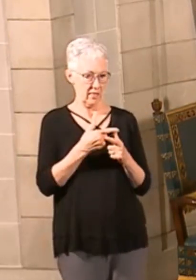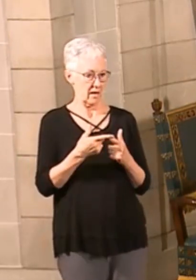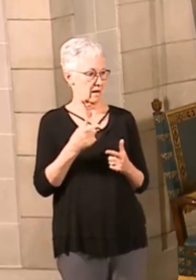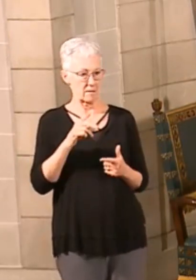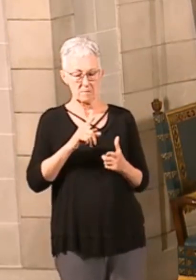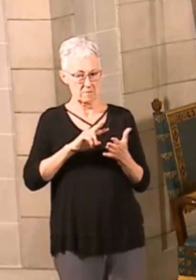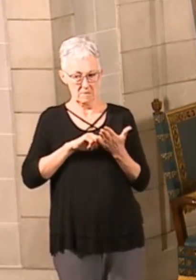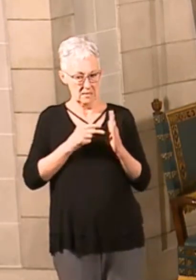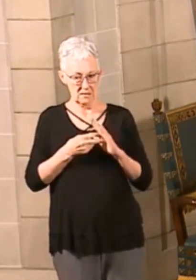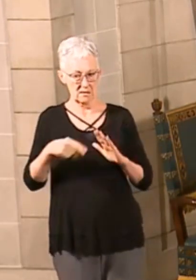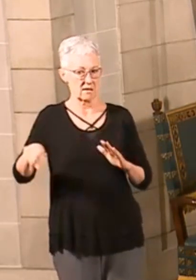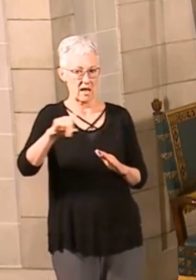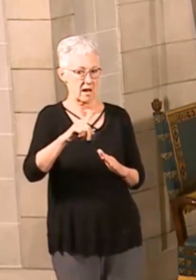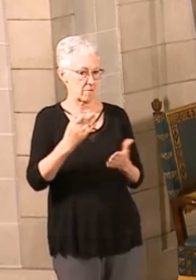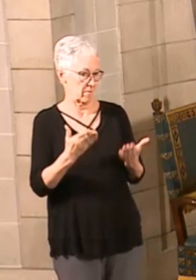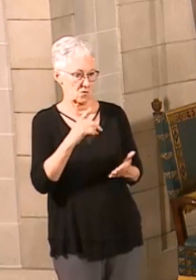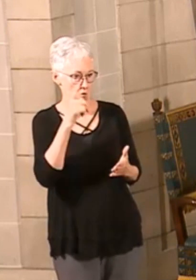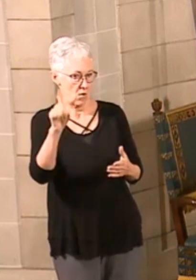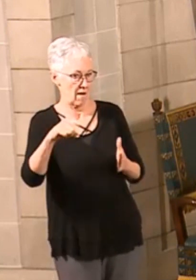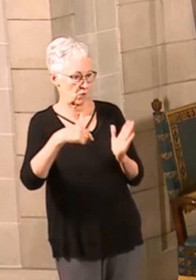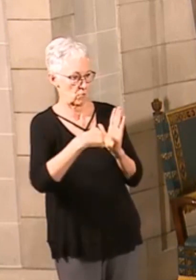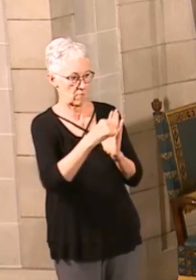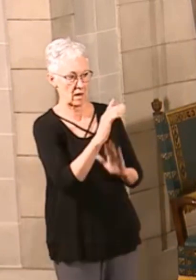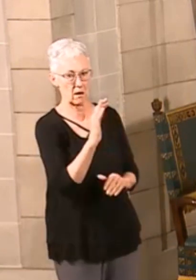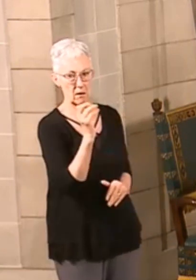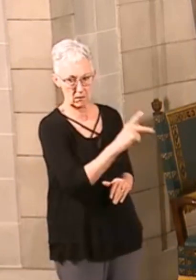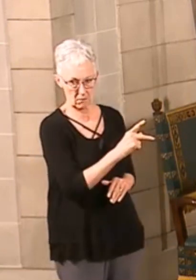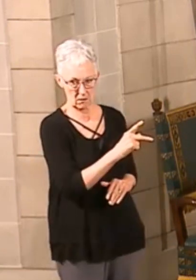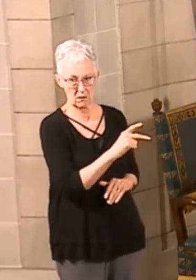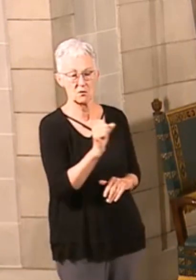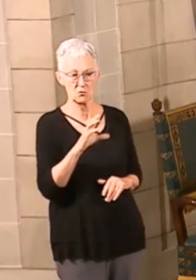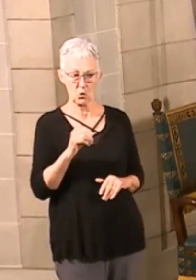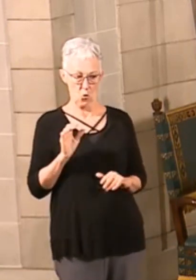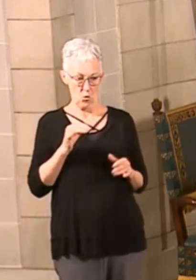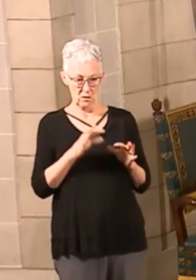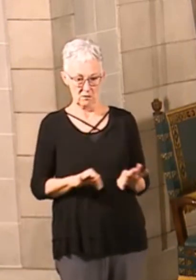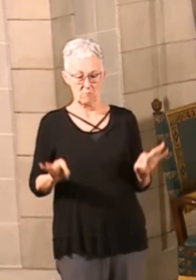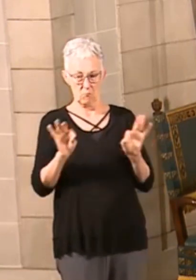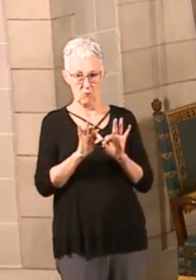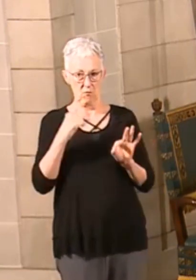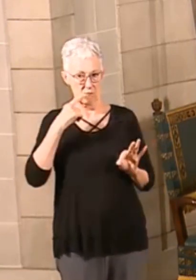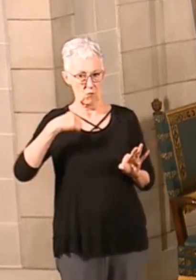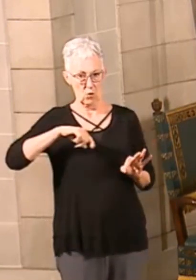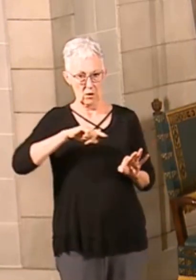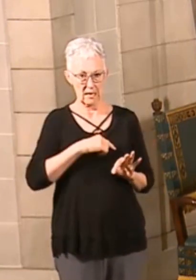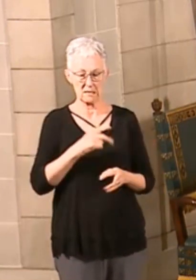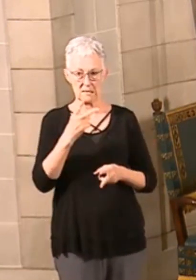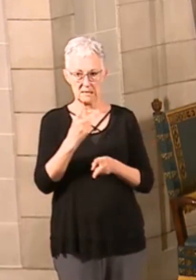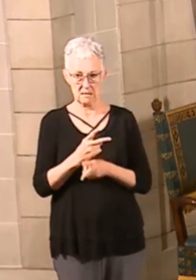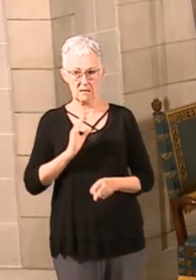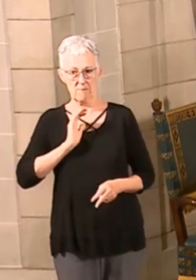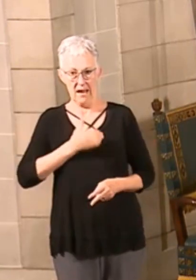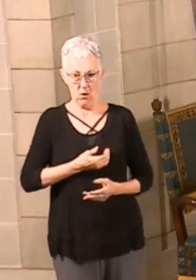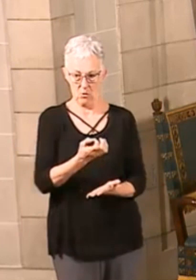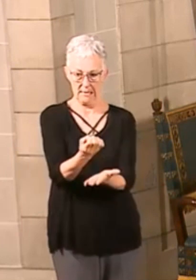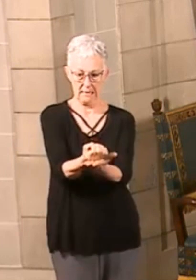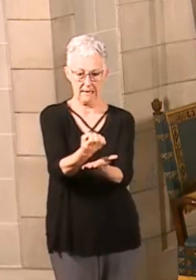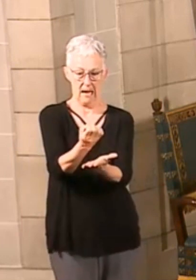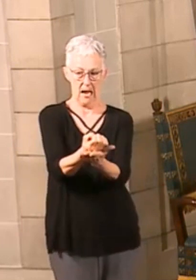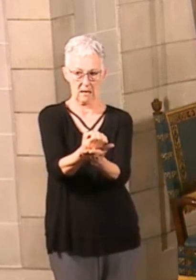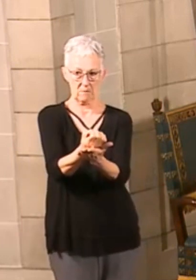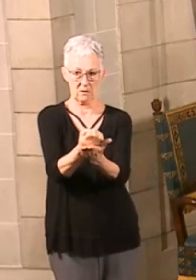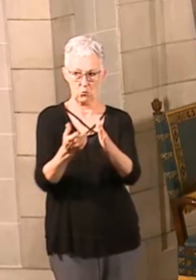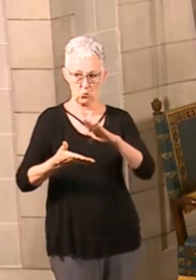effectively utilize this program to bring people back onto the payroll, to get our economy fired up again after this